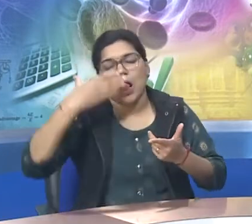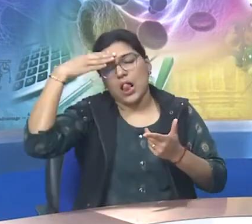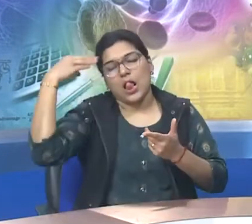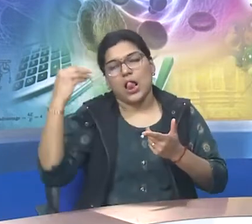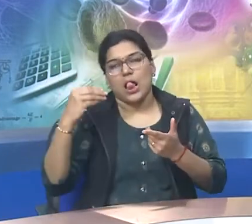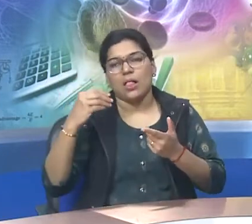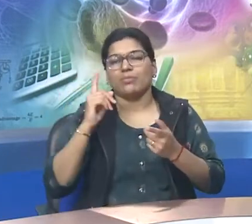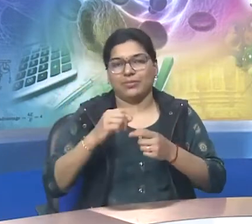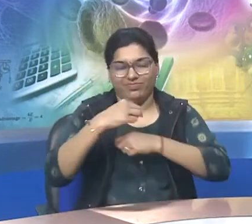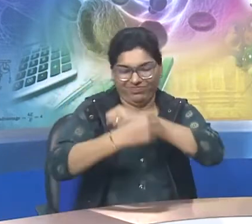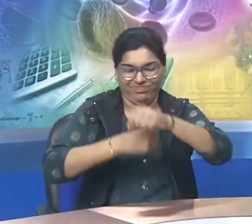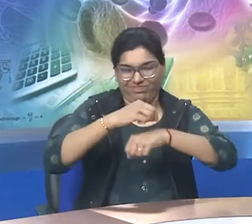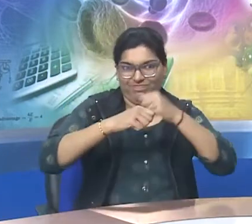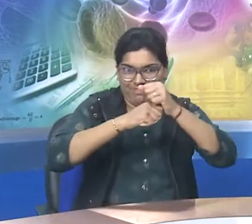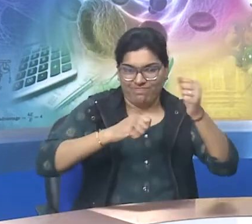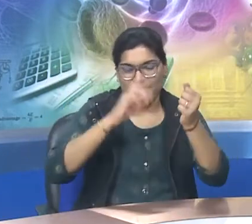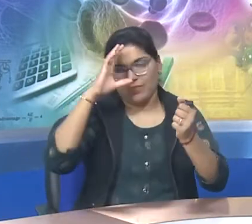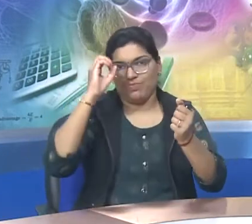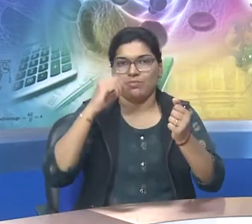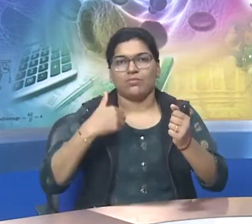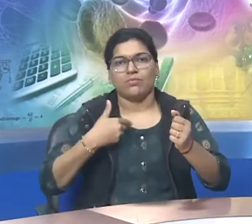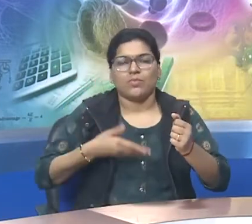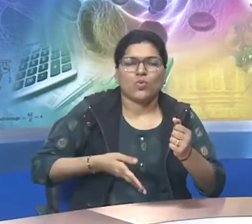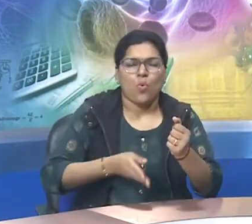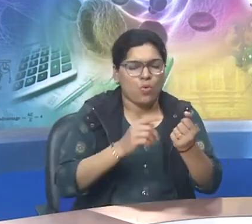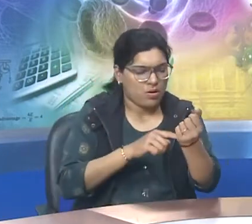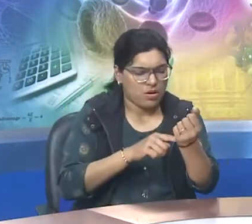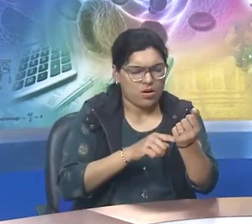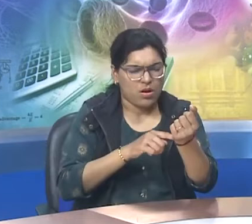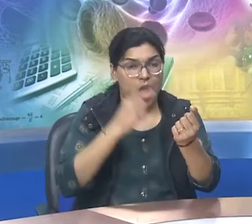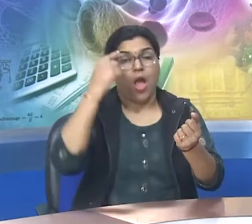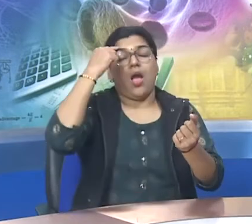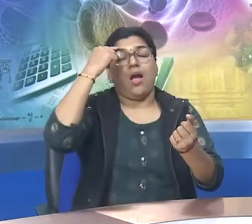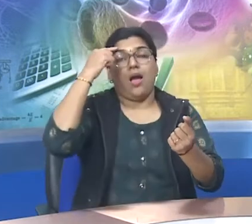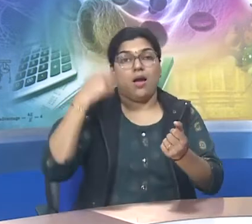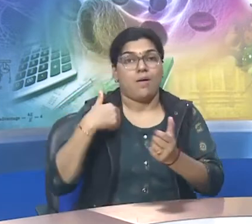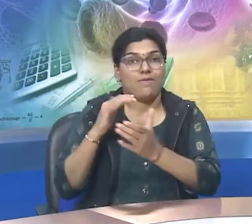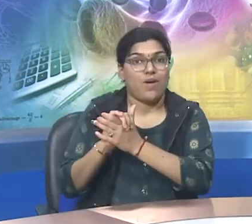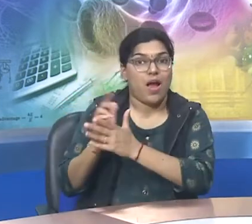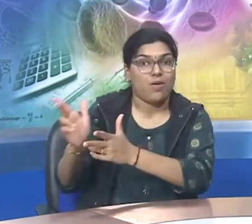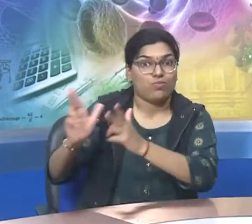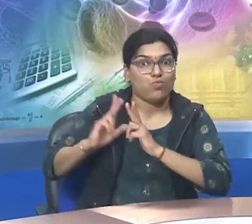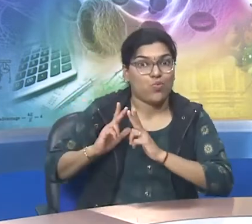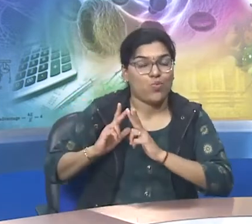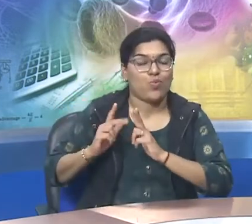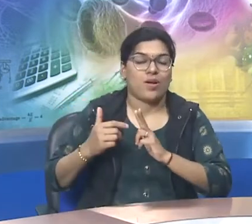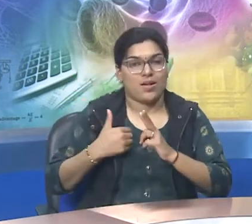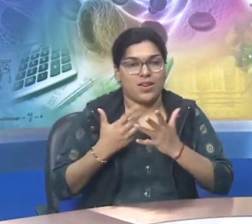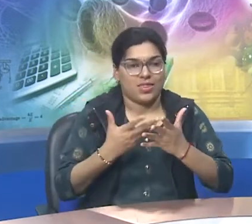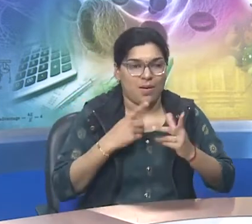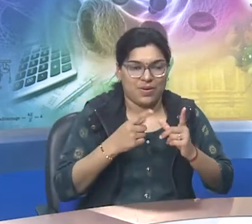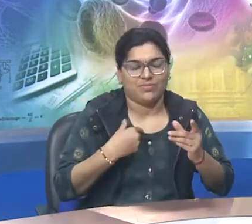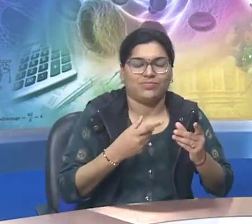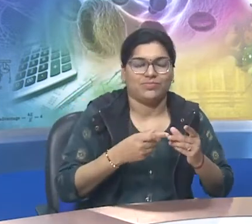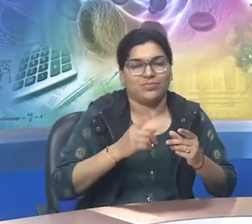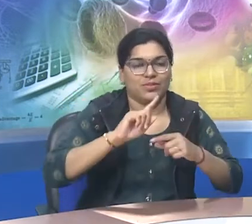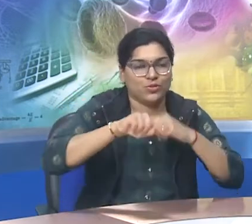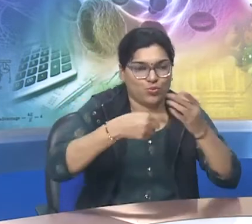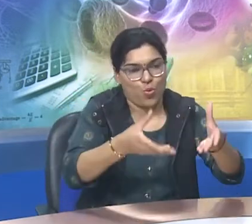For example, when you meet a friend and you say that I will do something next time, but next time